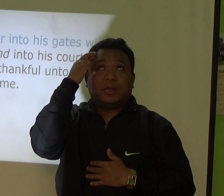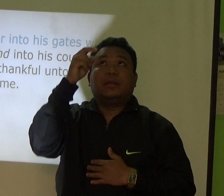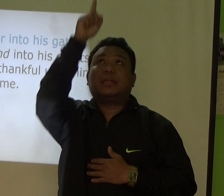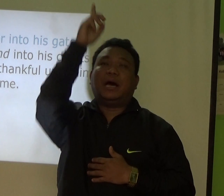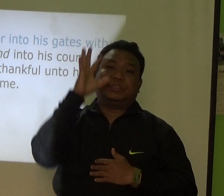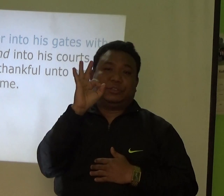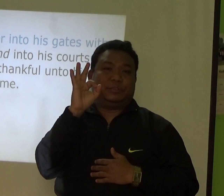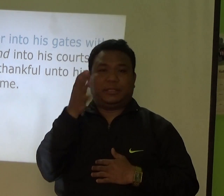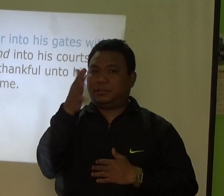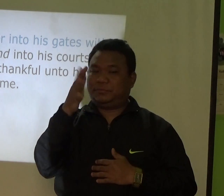God's goodness.